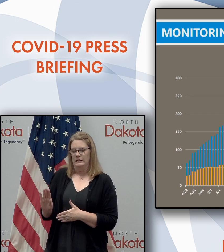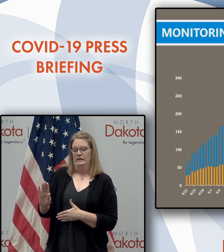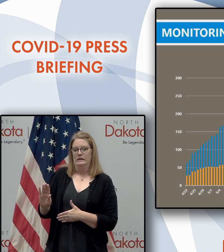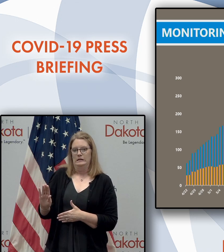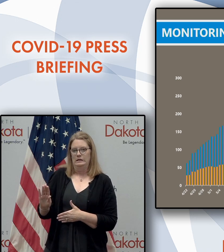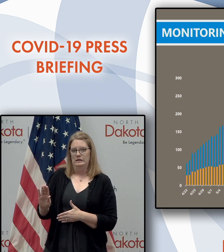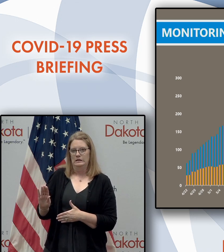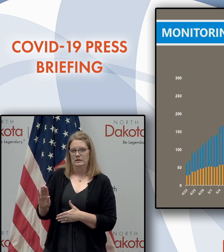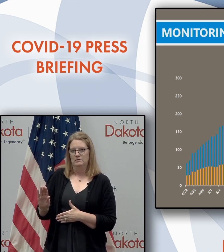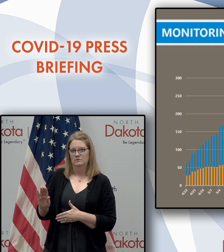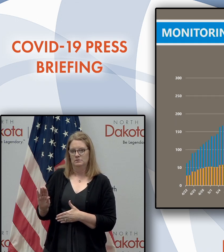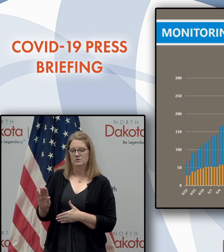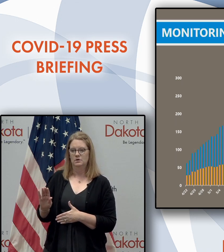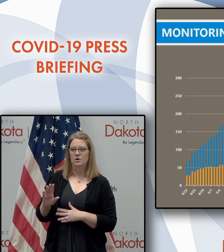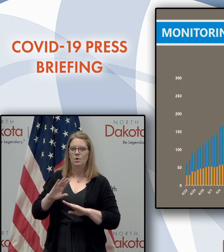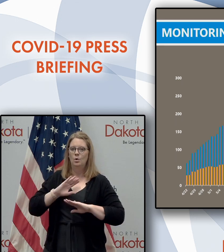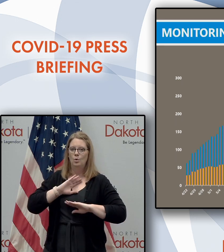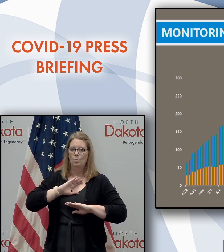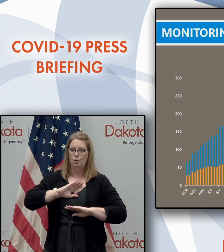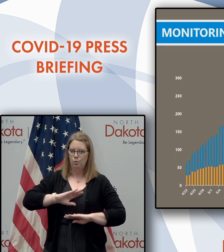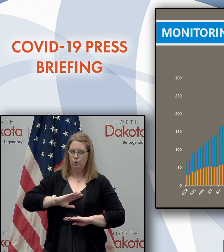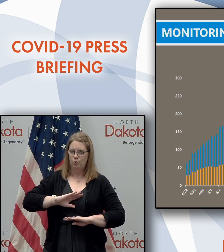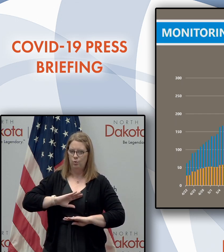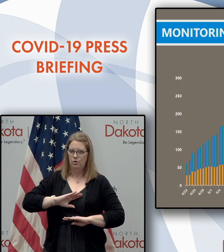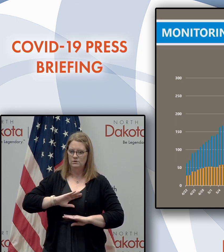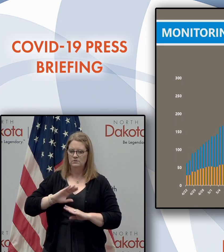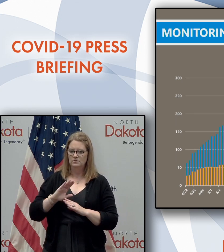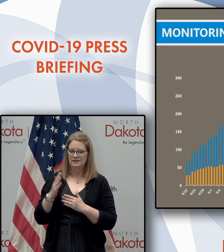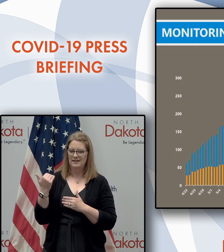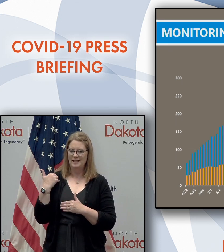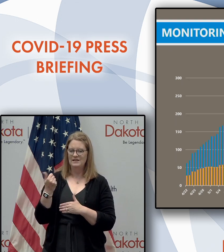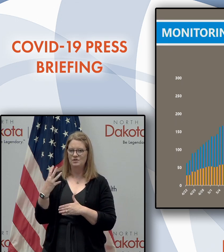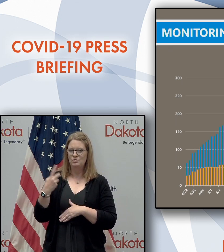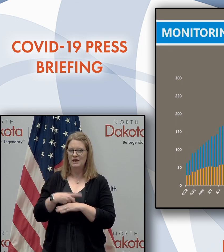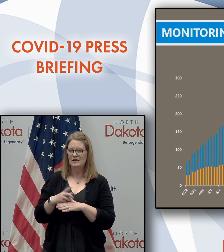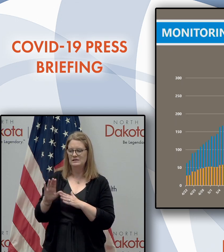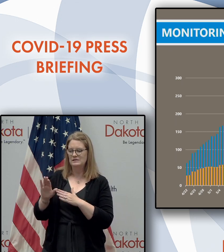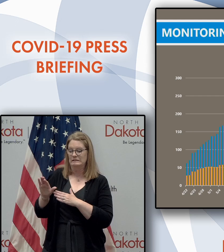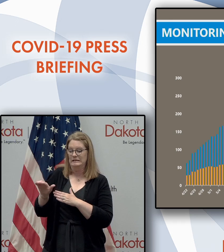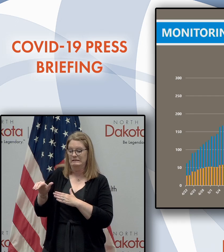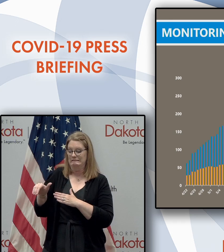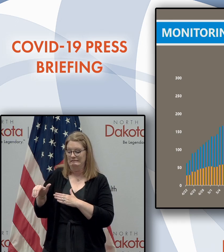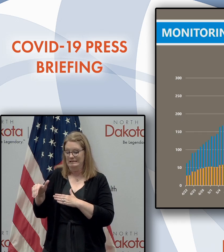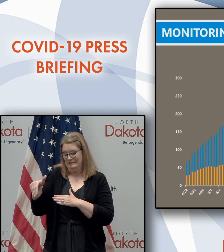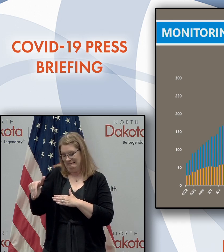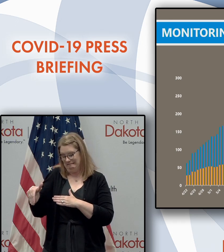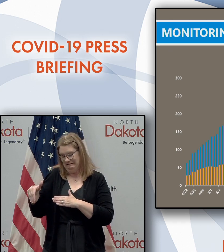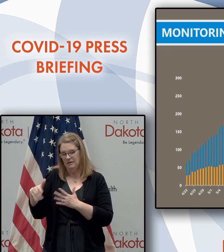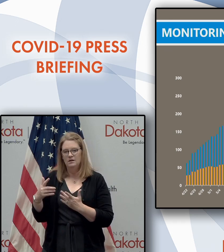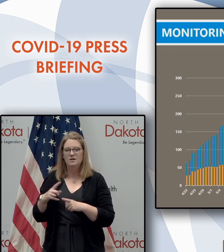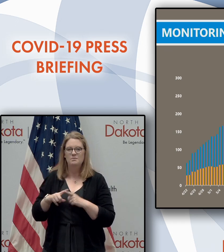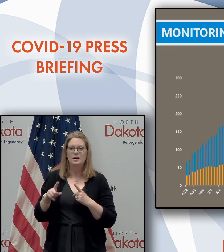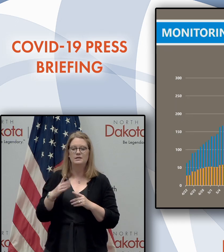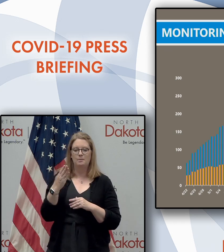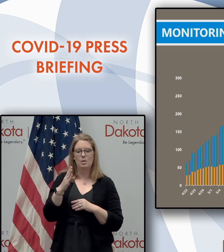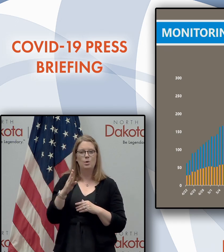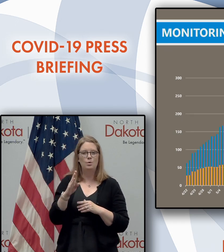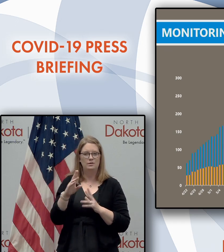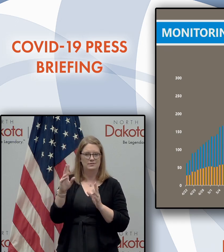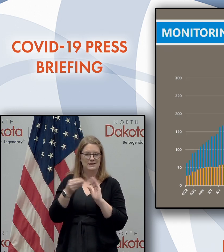Happily that it's we've seen a little bit of decline in the last few days, but again, the blue here is active staff.